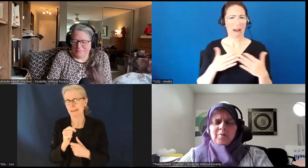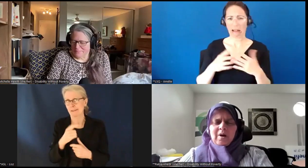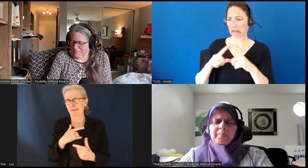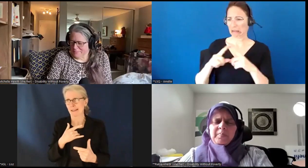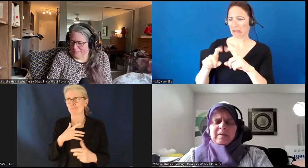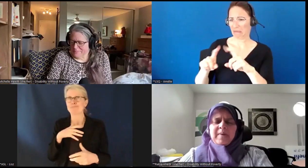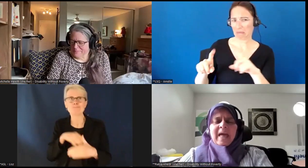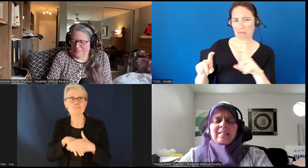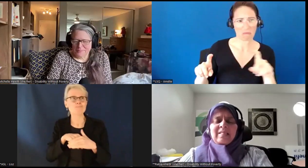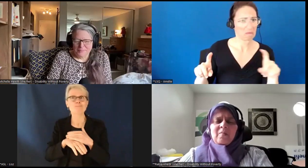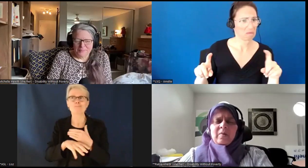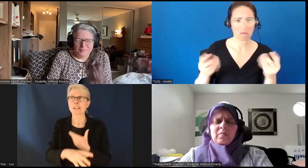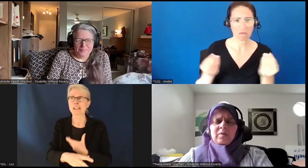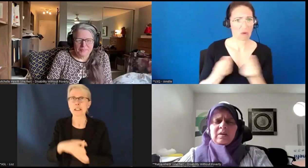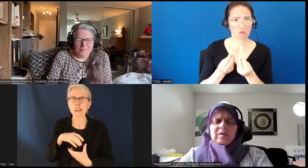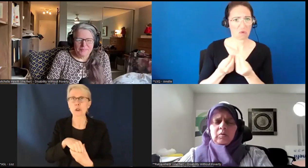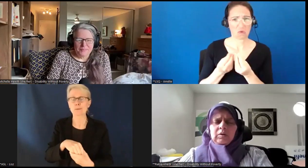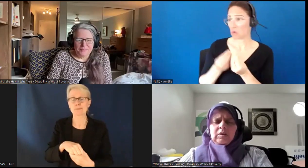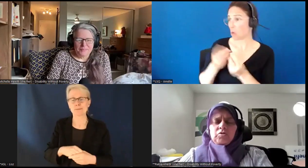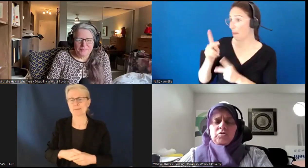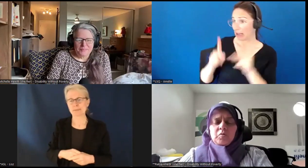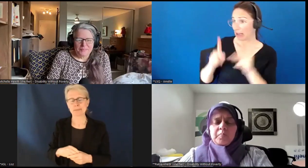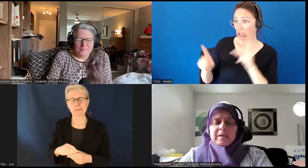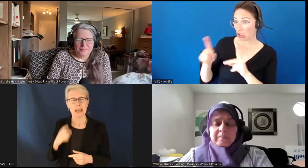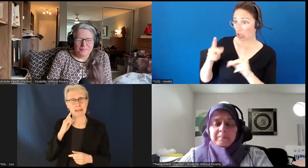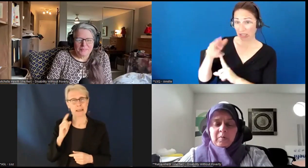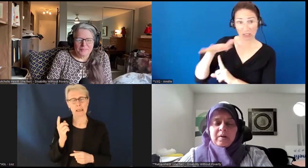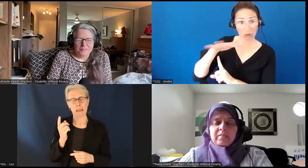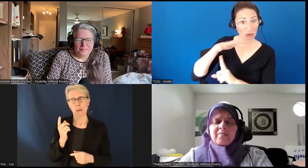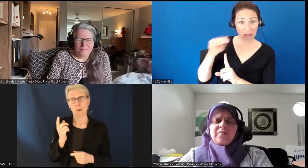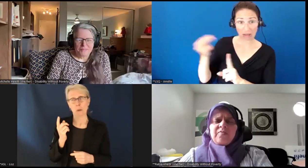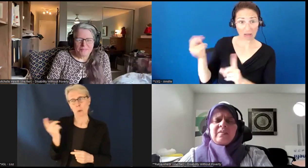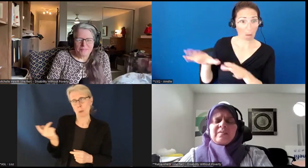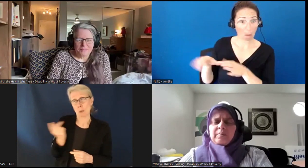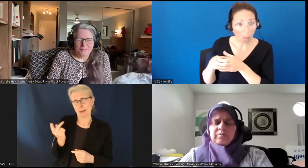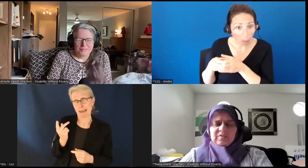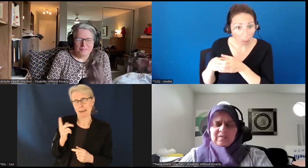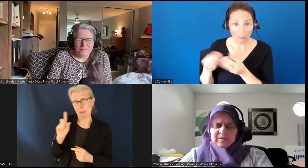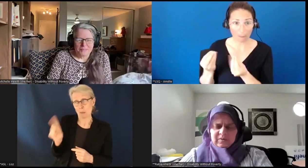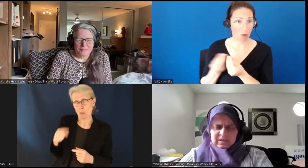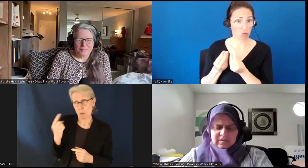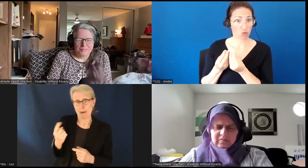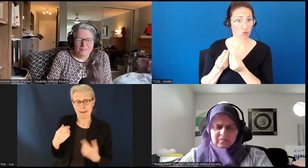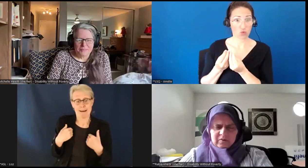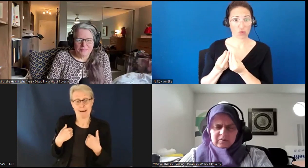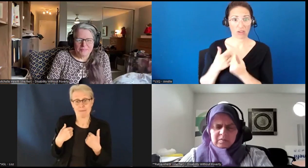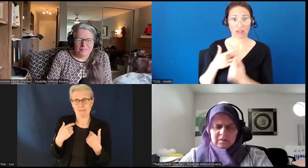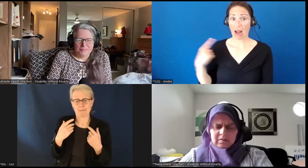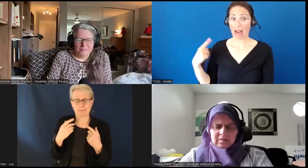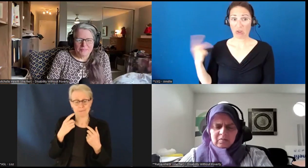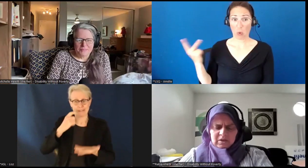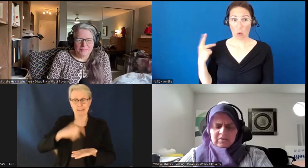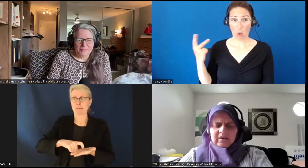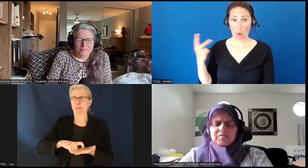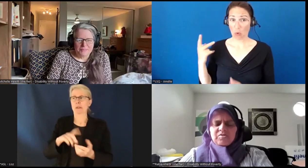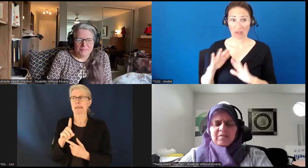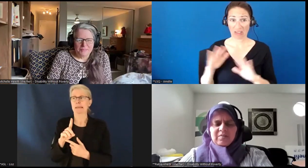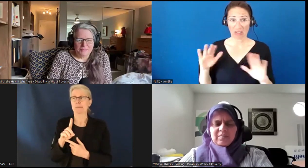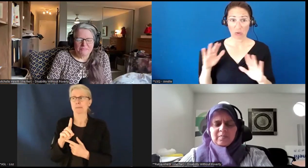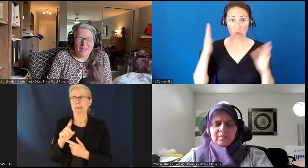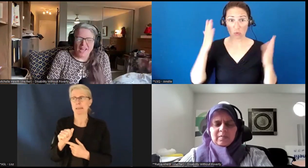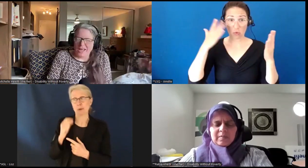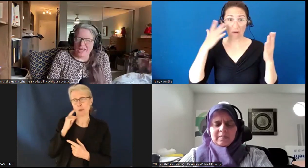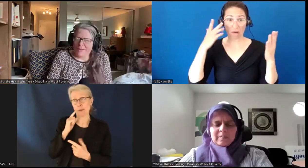can probably bet that we were the only two people with a visible disability in the room. What do you think,